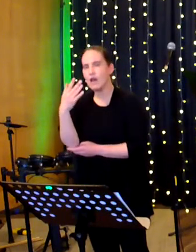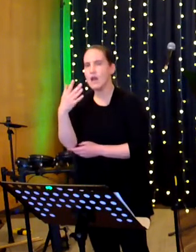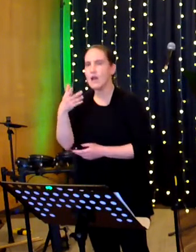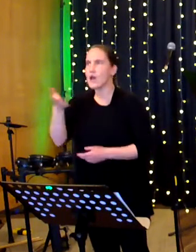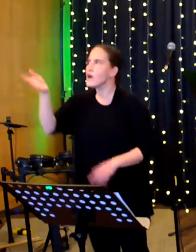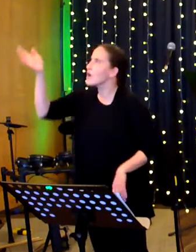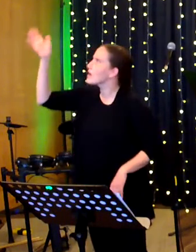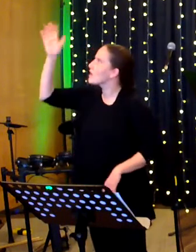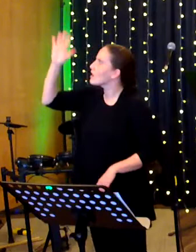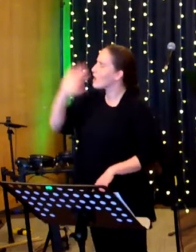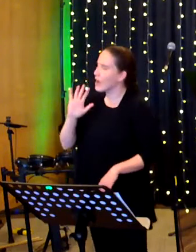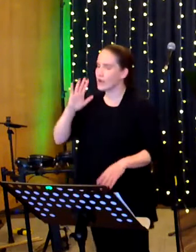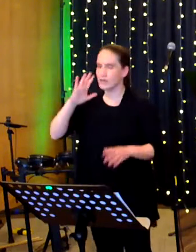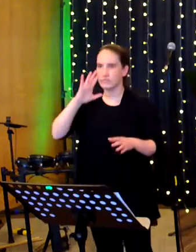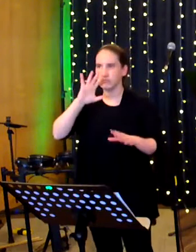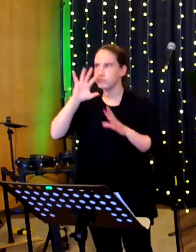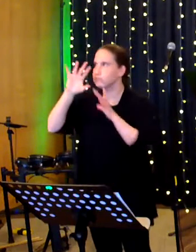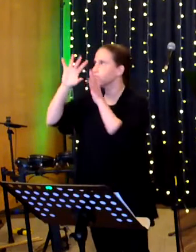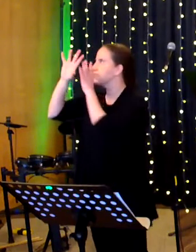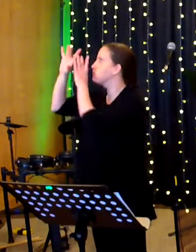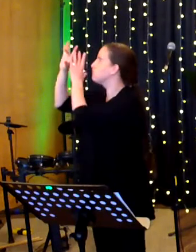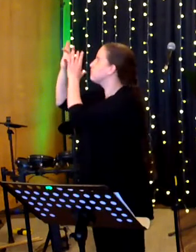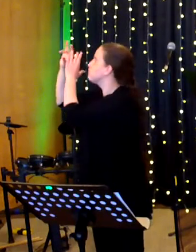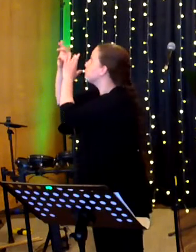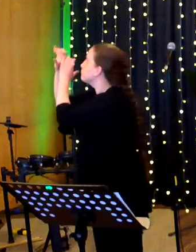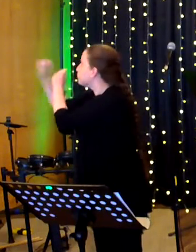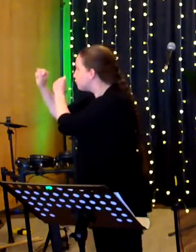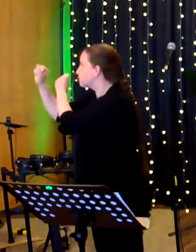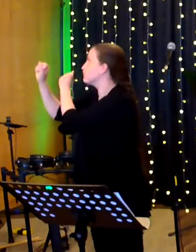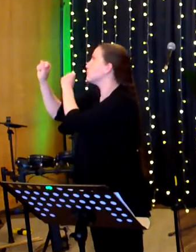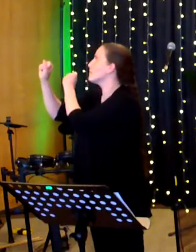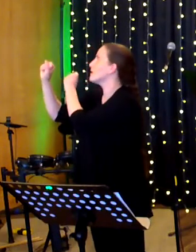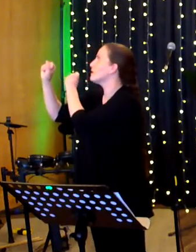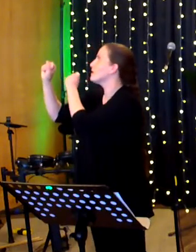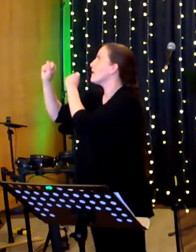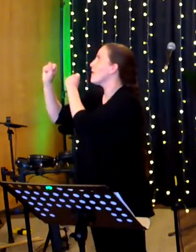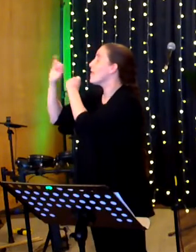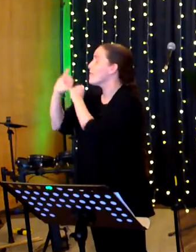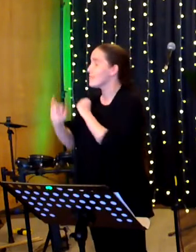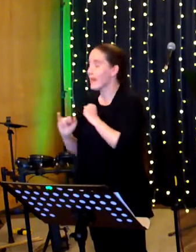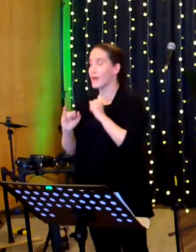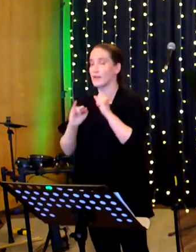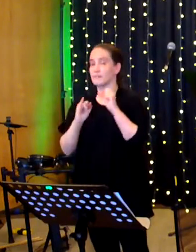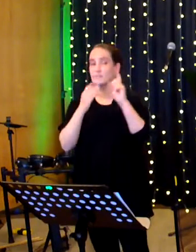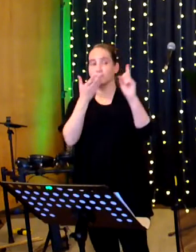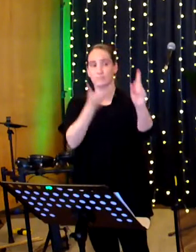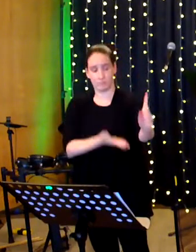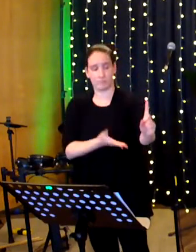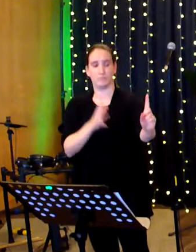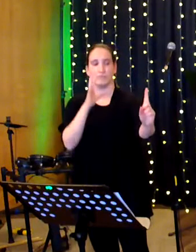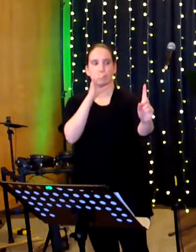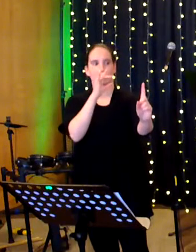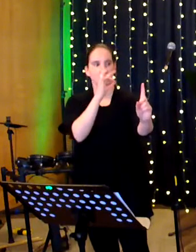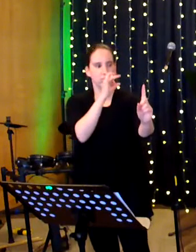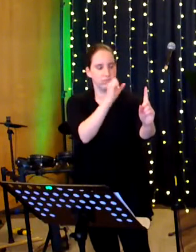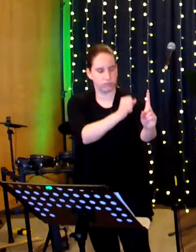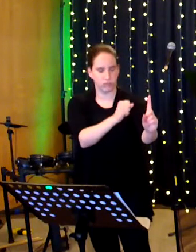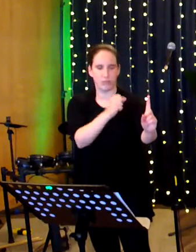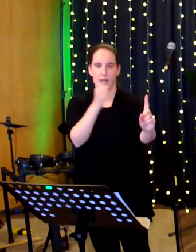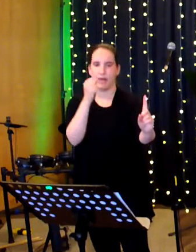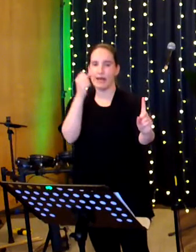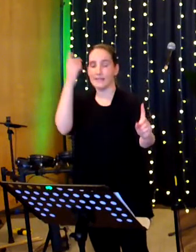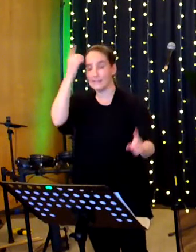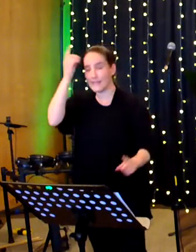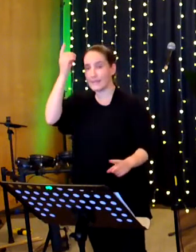full attention. He is commanding his full attention. And Daniel cannot help but just fall on his